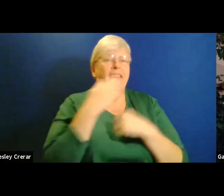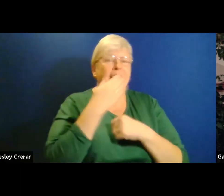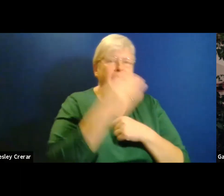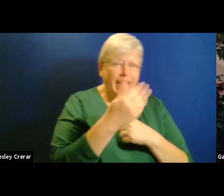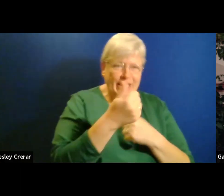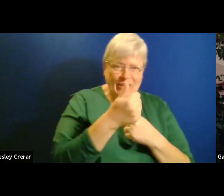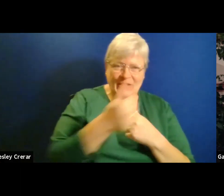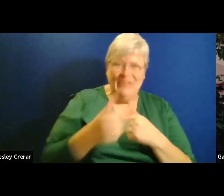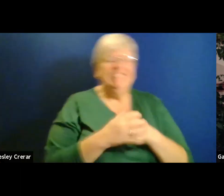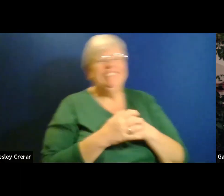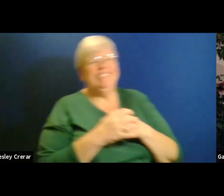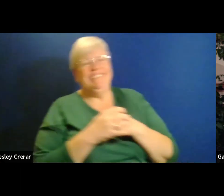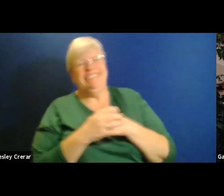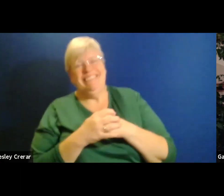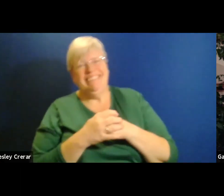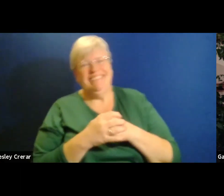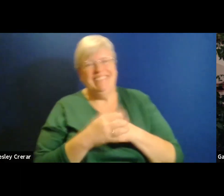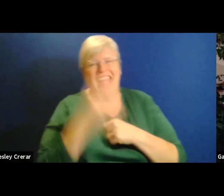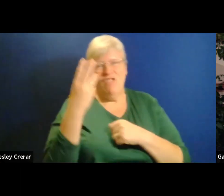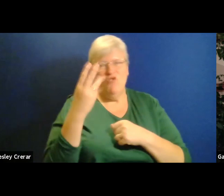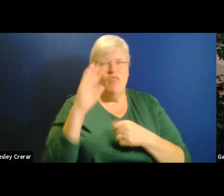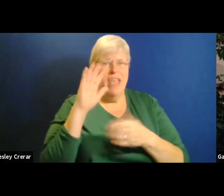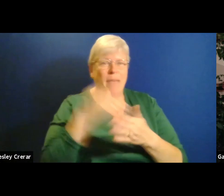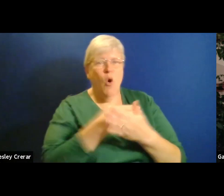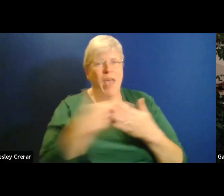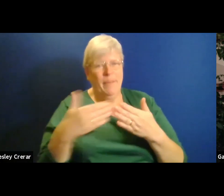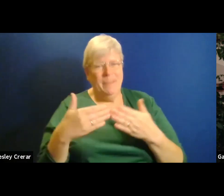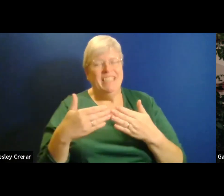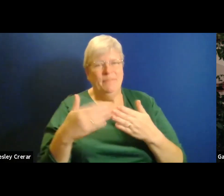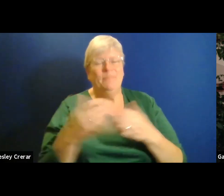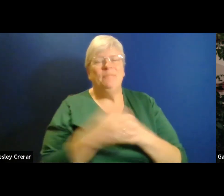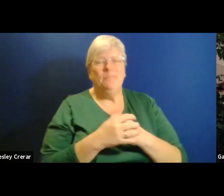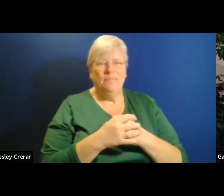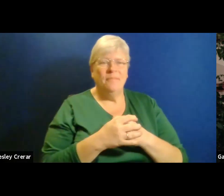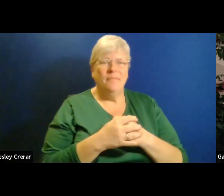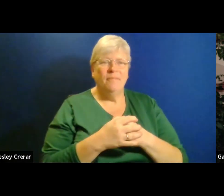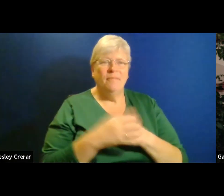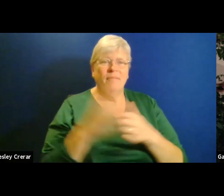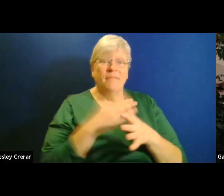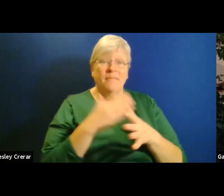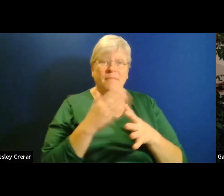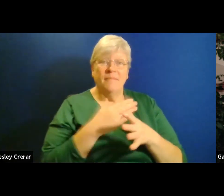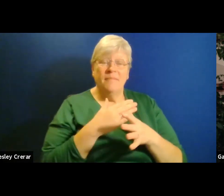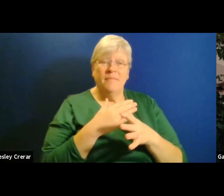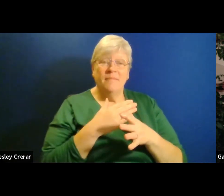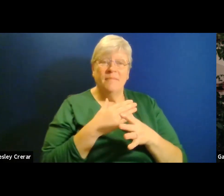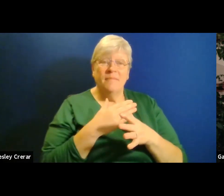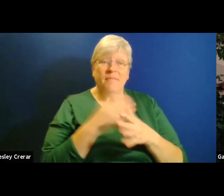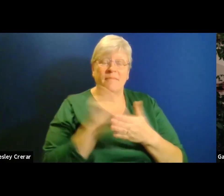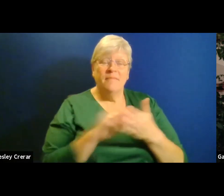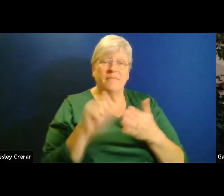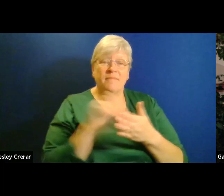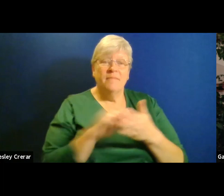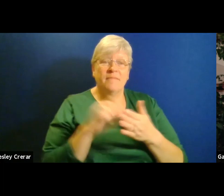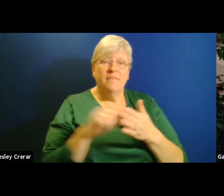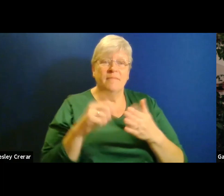Okay, all right. I've got three poems I'd like to read for you all this evening. This first one, I wrote just as things were